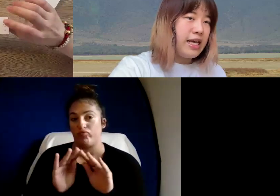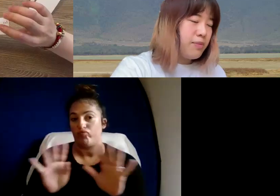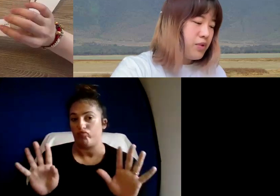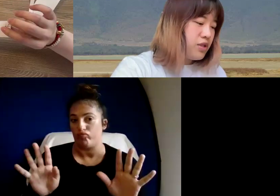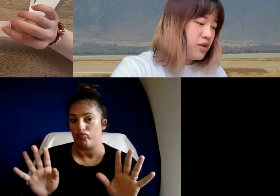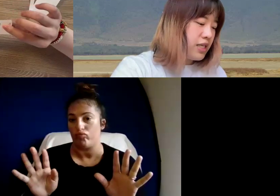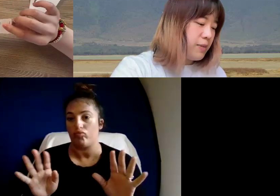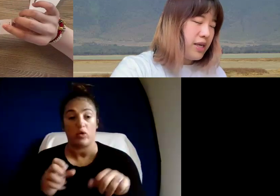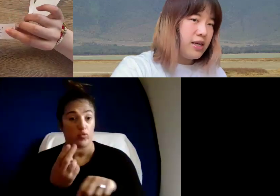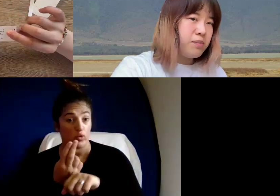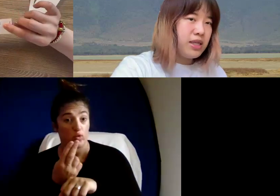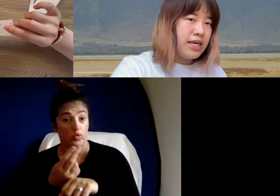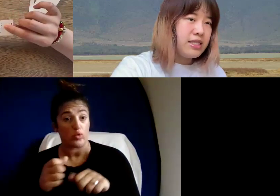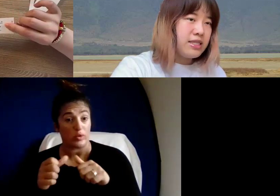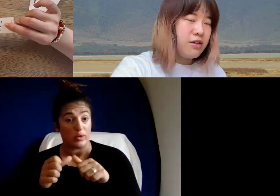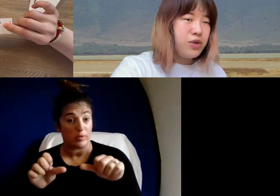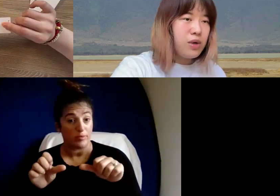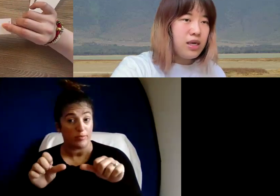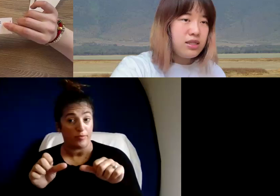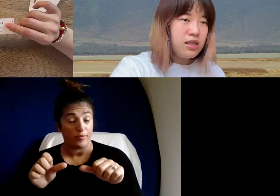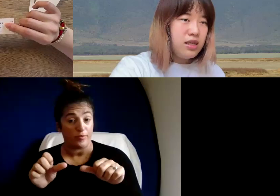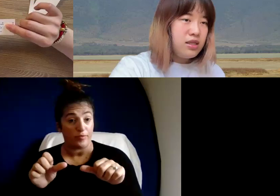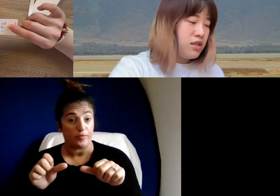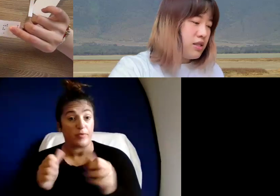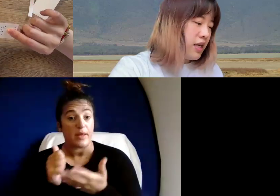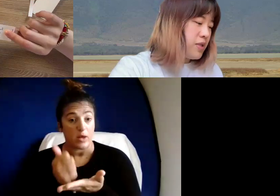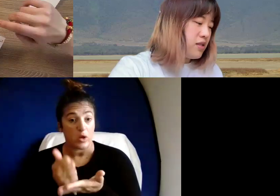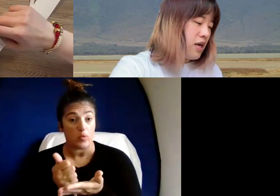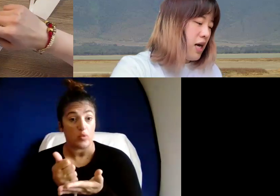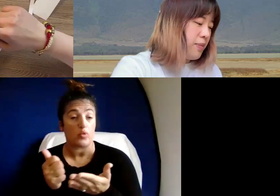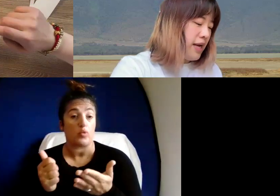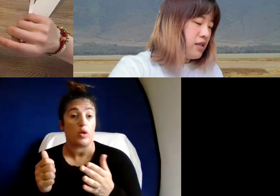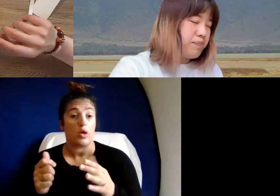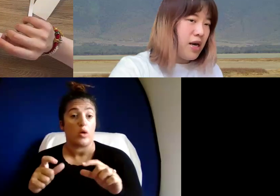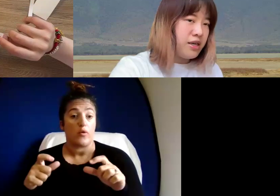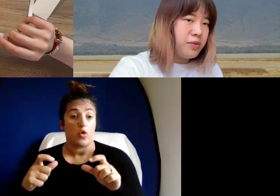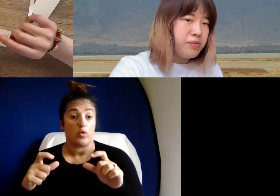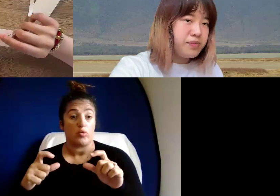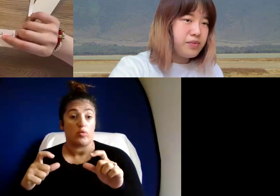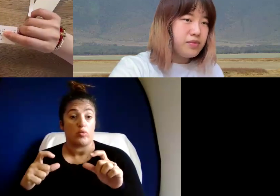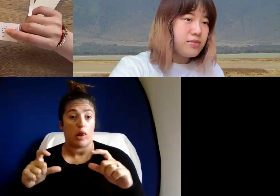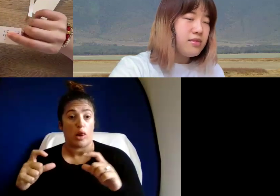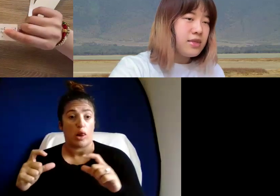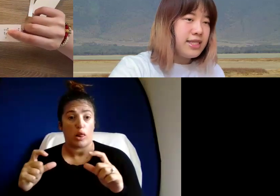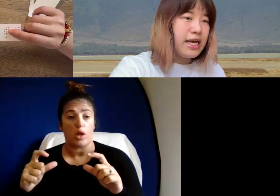a tape to keep it in place if you want, to tape the top and the bottom